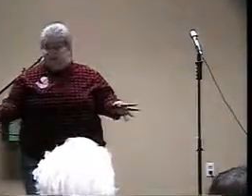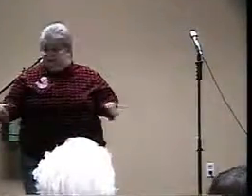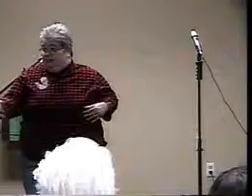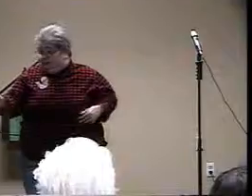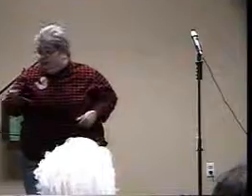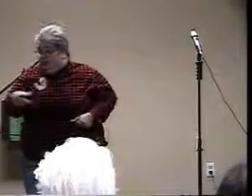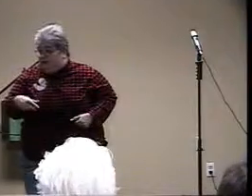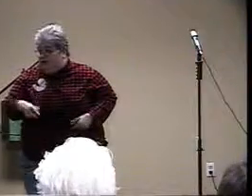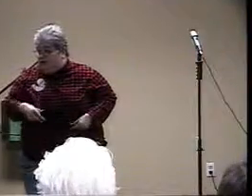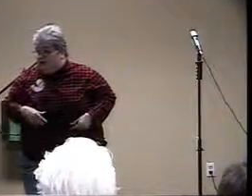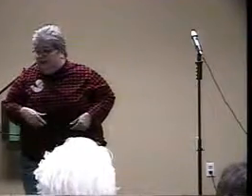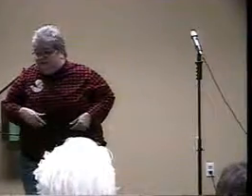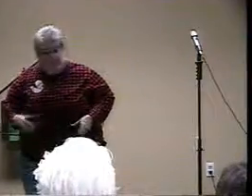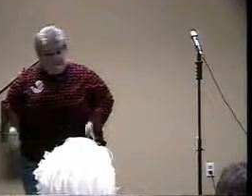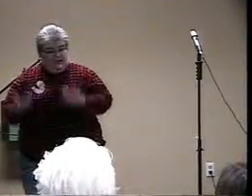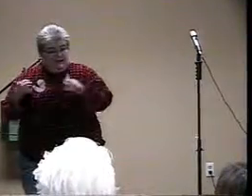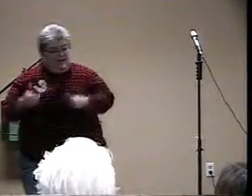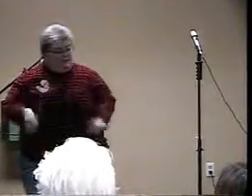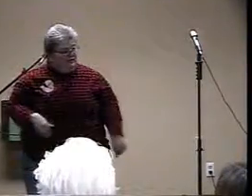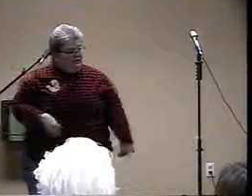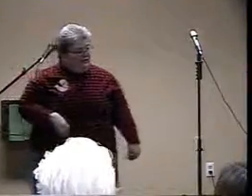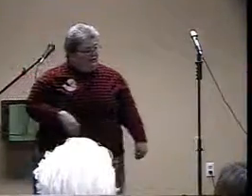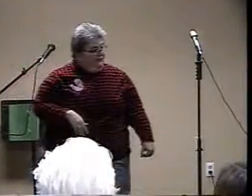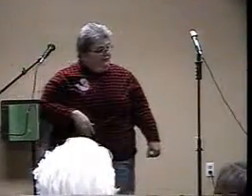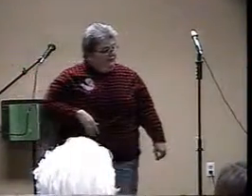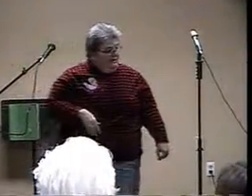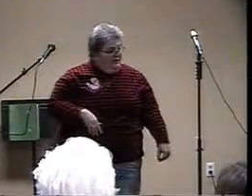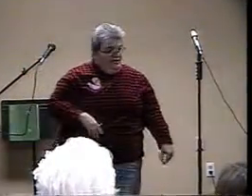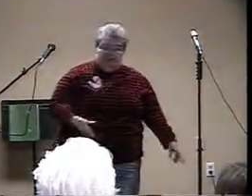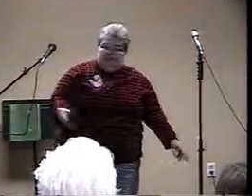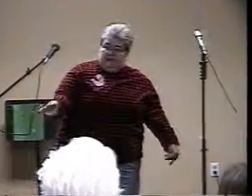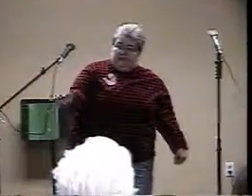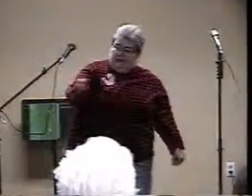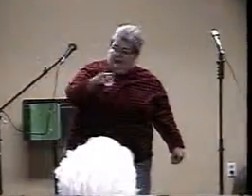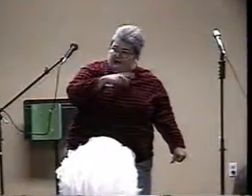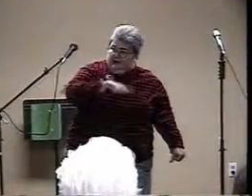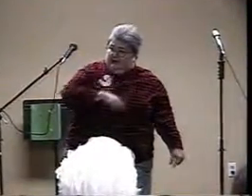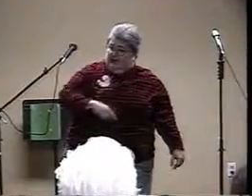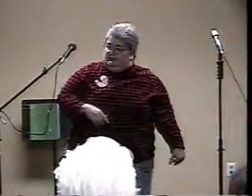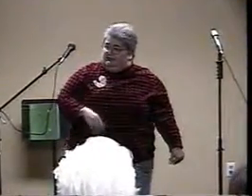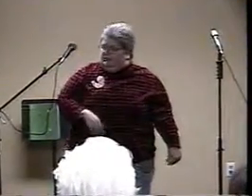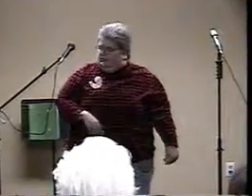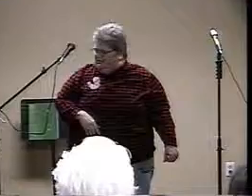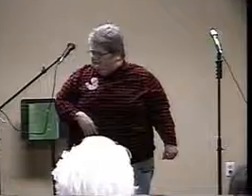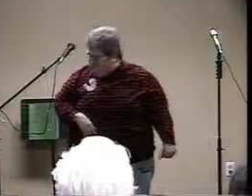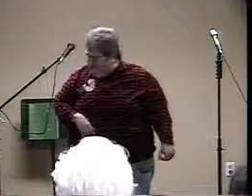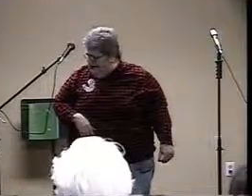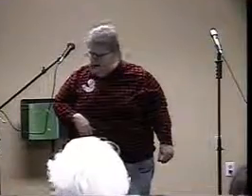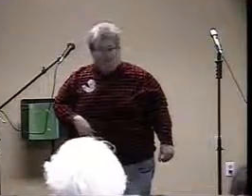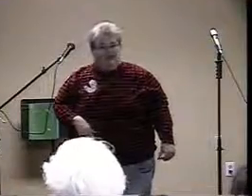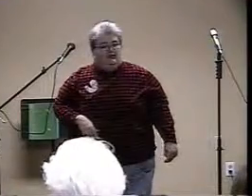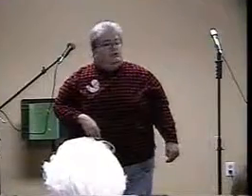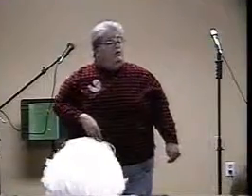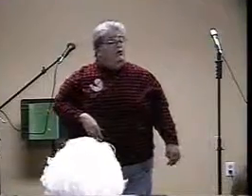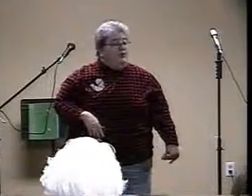bulls, the train police, would kick him off again. And the people around there, they got so used to seeing him, they called him Po'